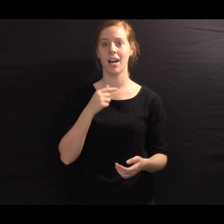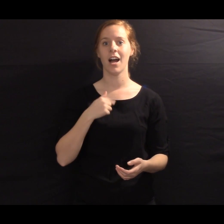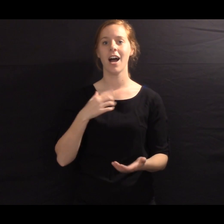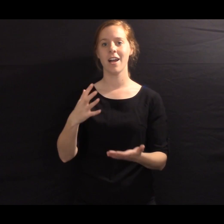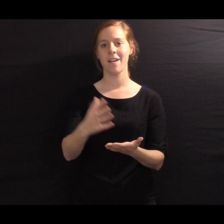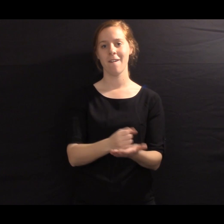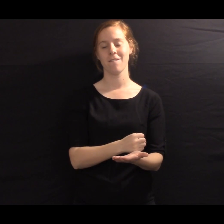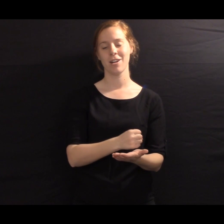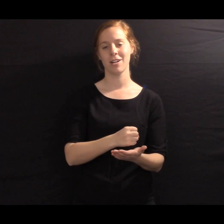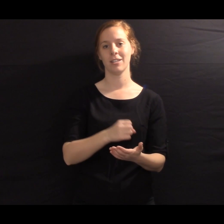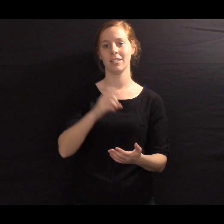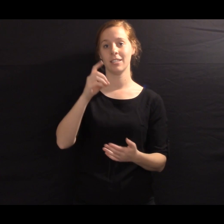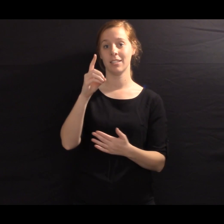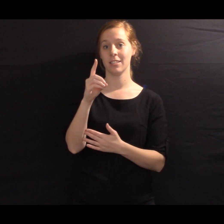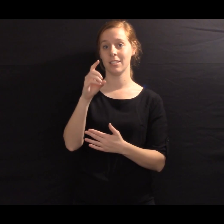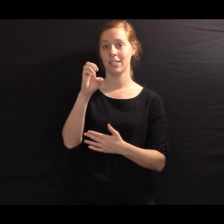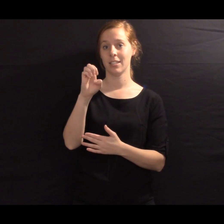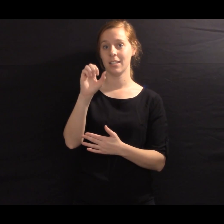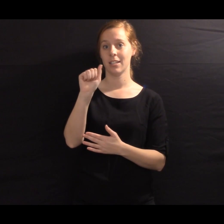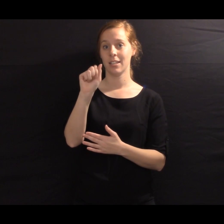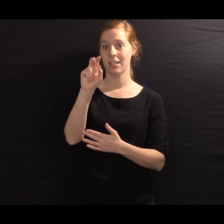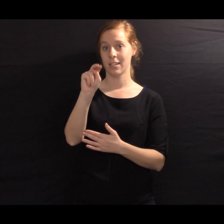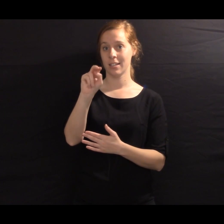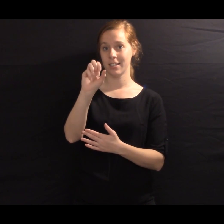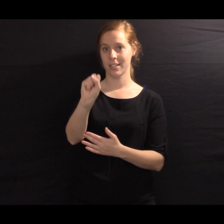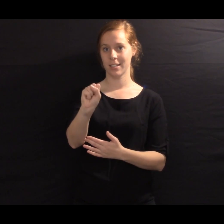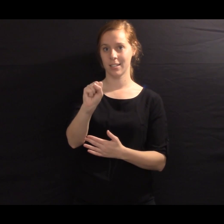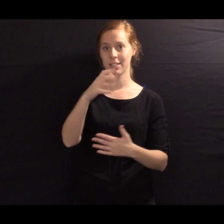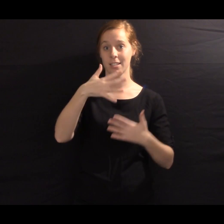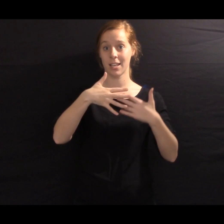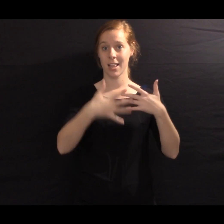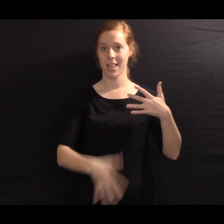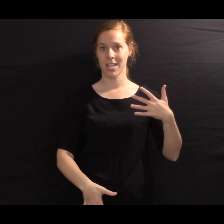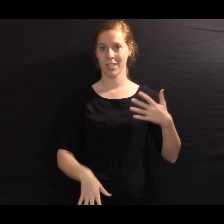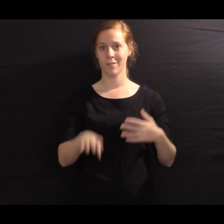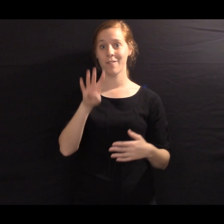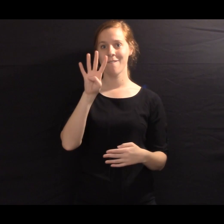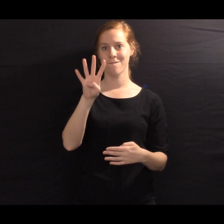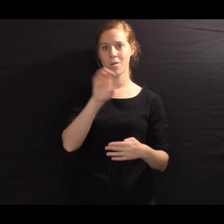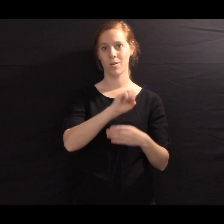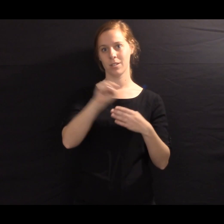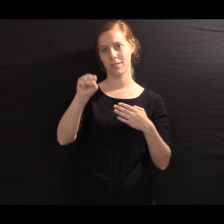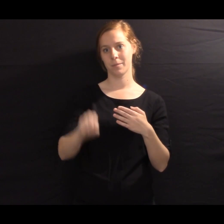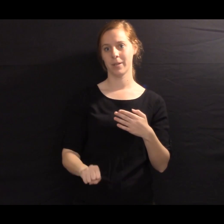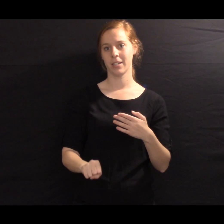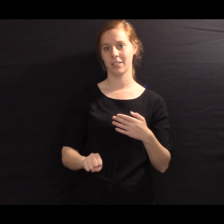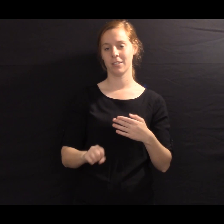At Xavier, I have earned Dean's List for 4